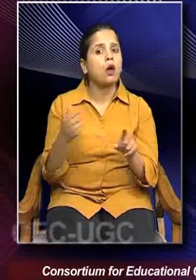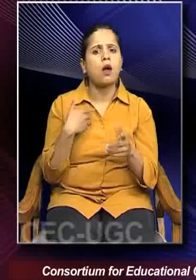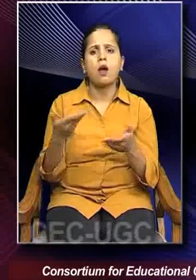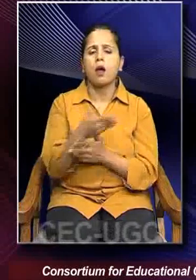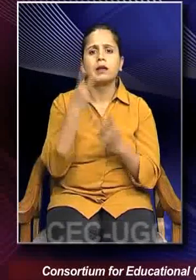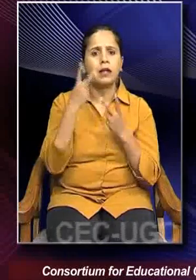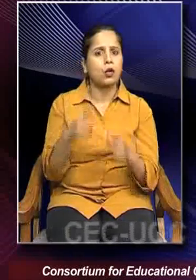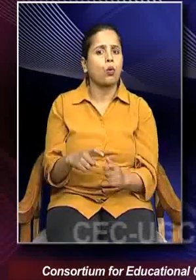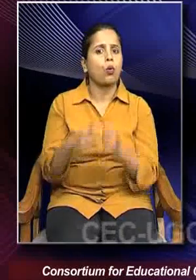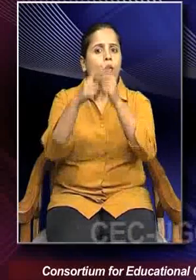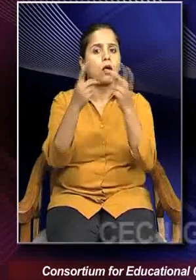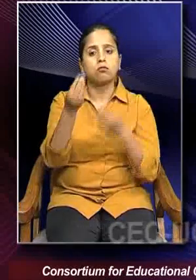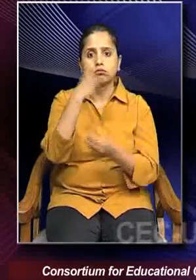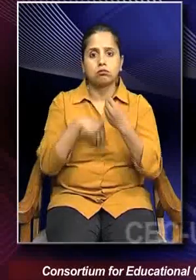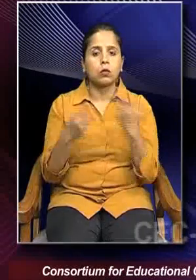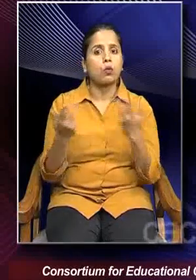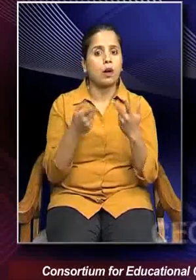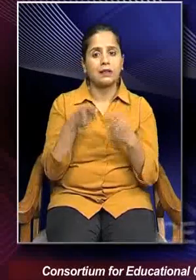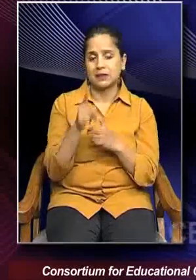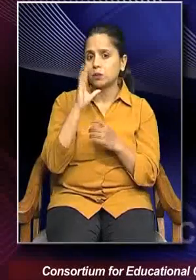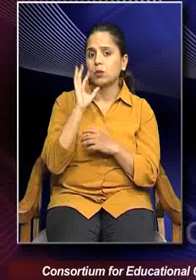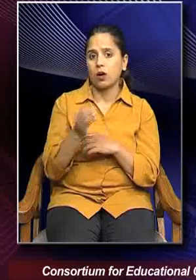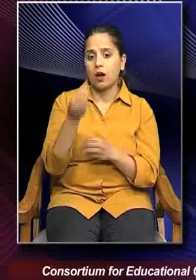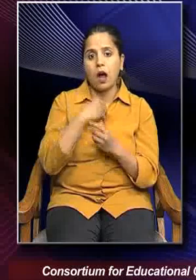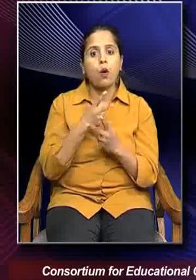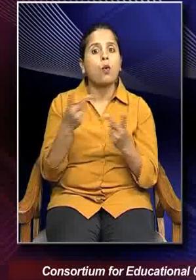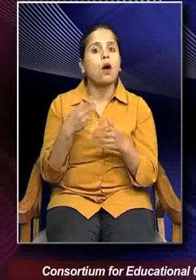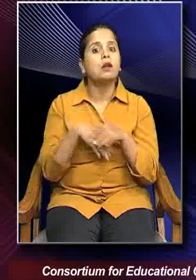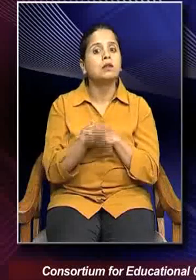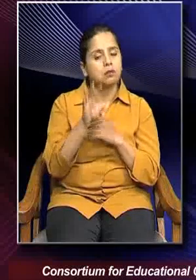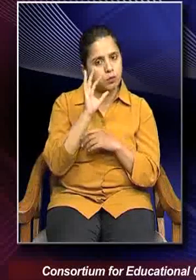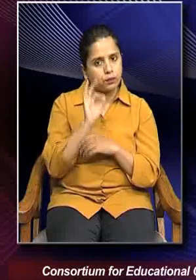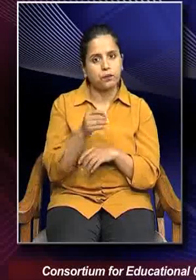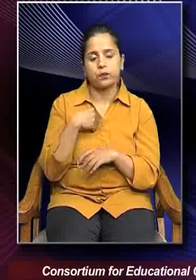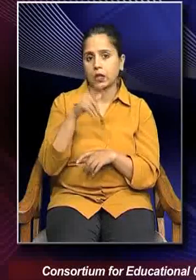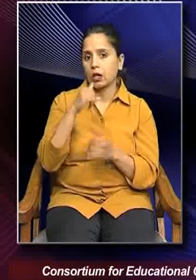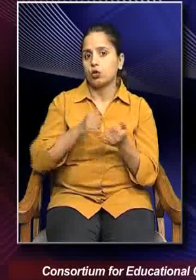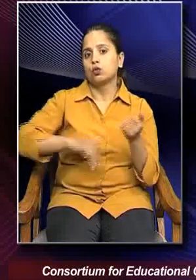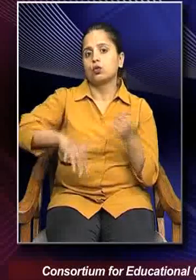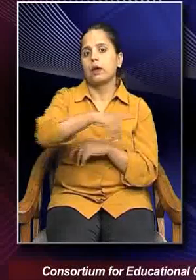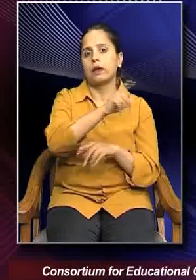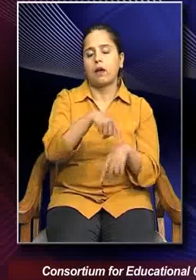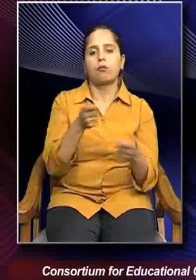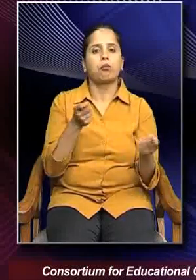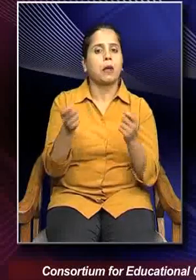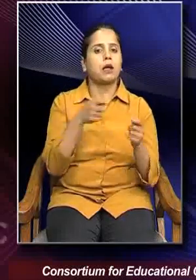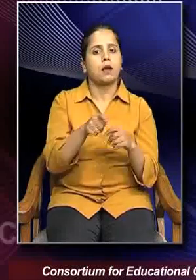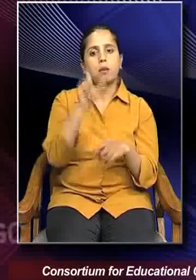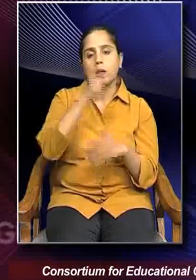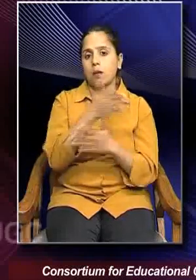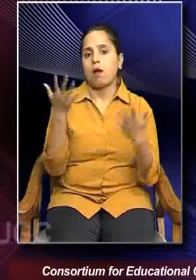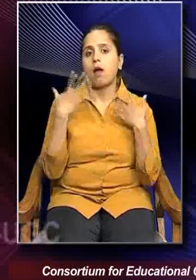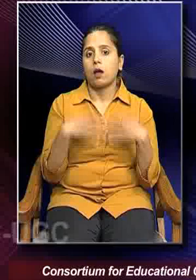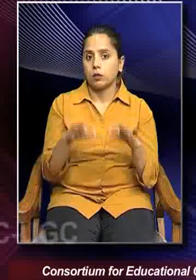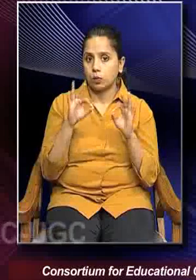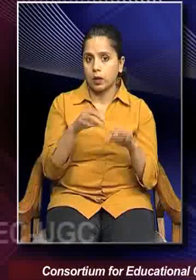the quality of diet, etc., is very important. So hence societies which are able to manage its public health well, they